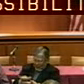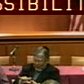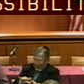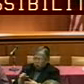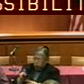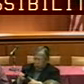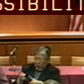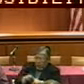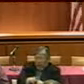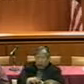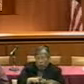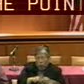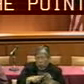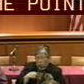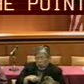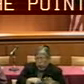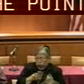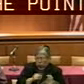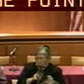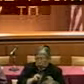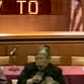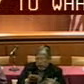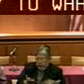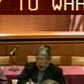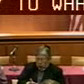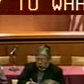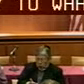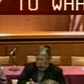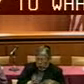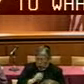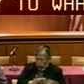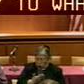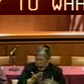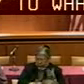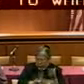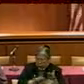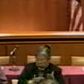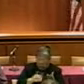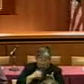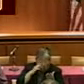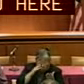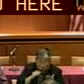here within the recommendations. Okay, so I'm hoping that what I'm saying is clear.